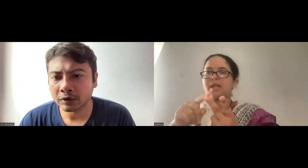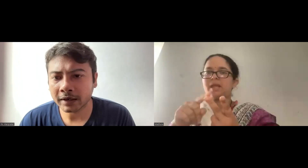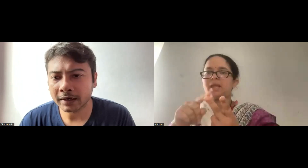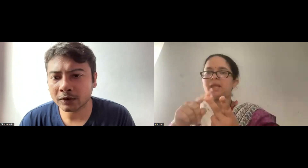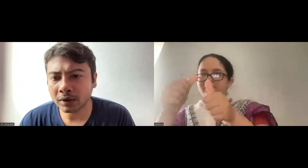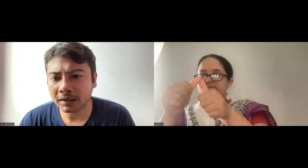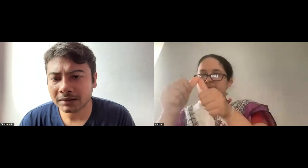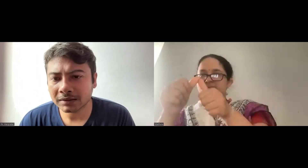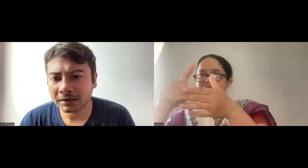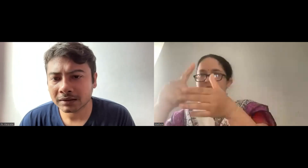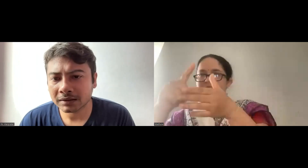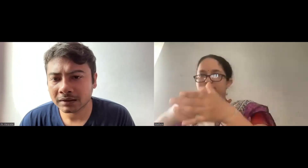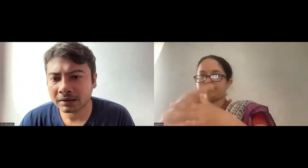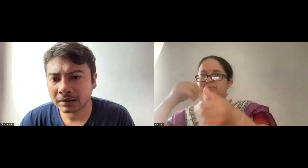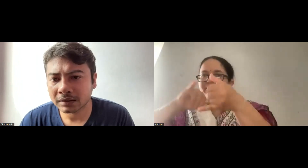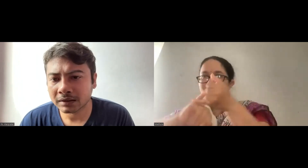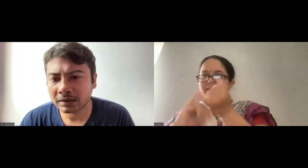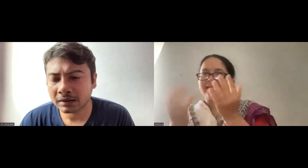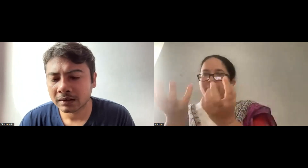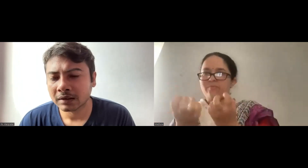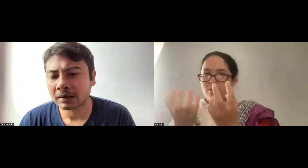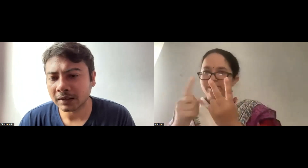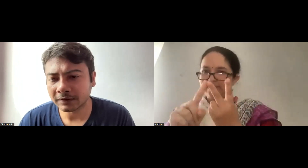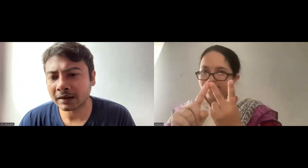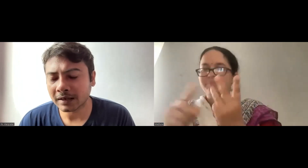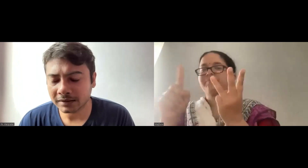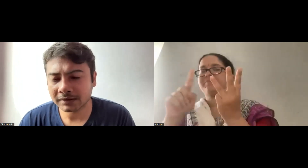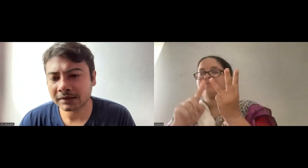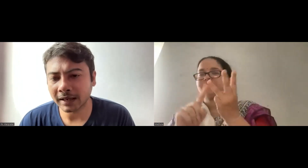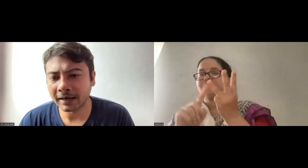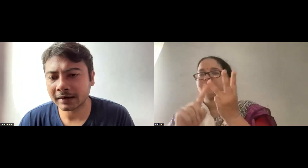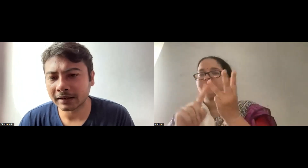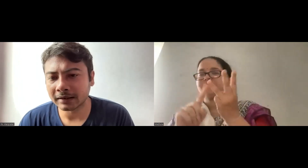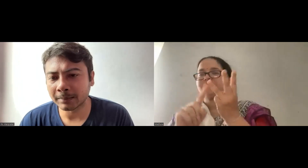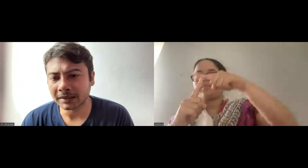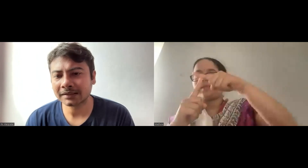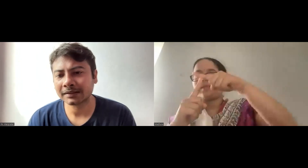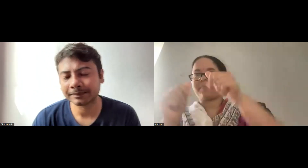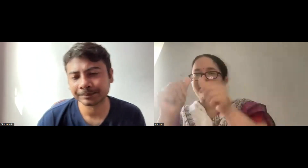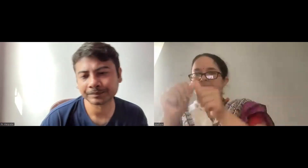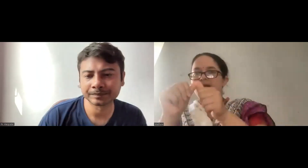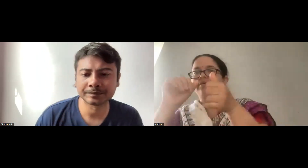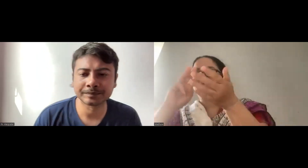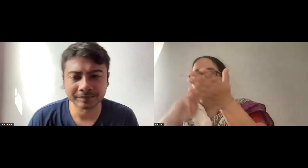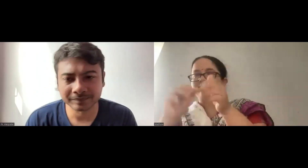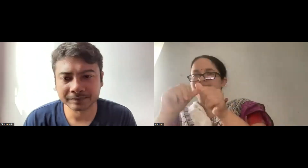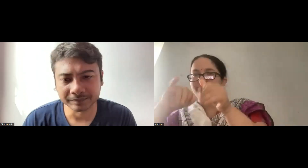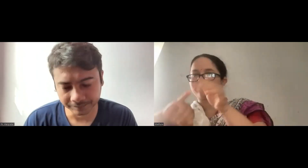So regarding the gunas, Yeah, Sattva, Rajas, and Tamas.